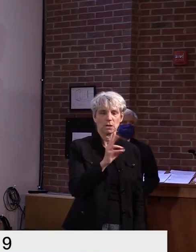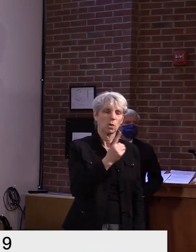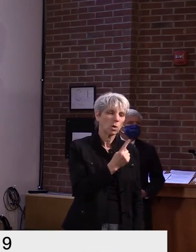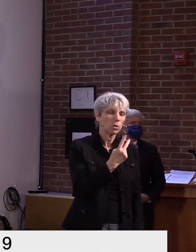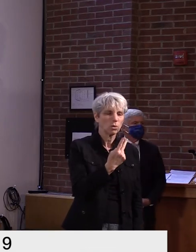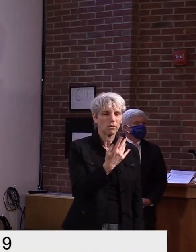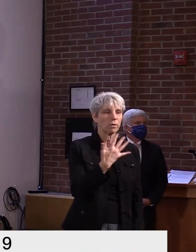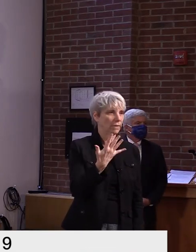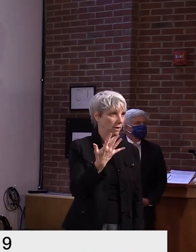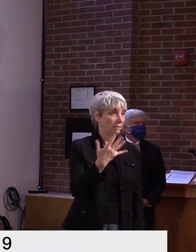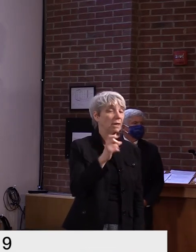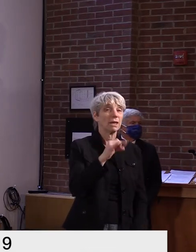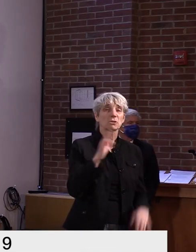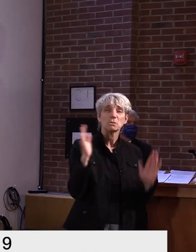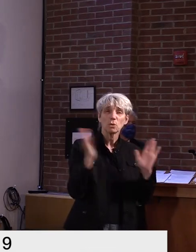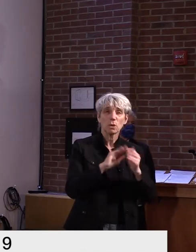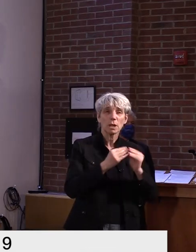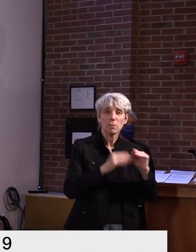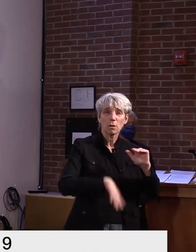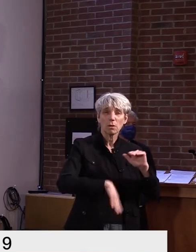actually offering much more